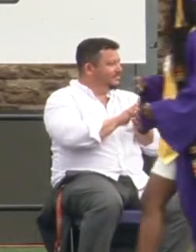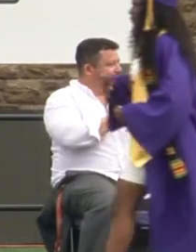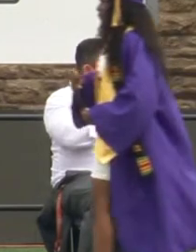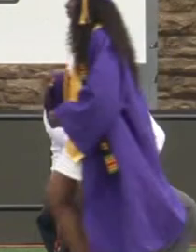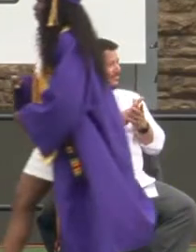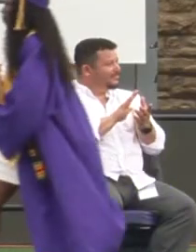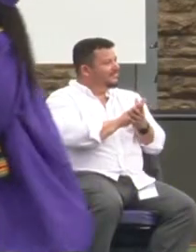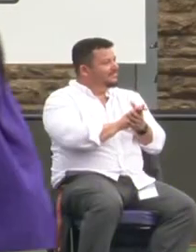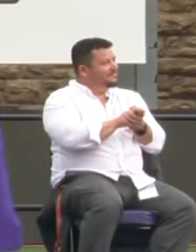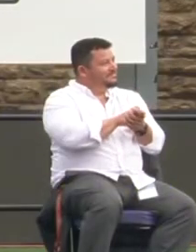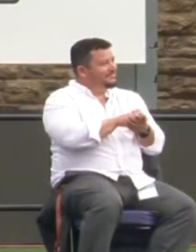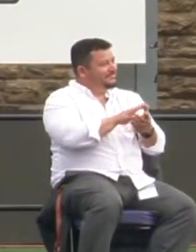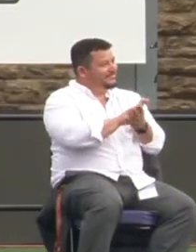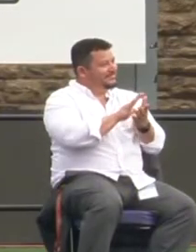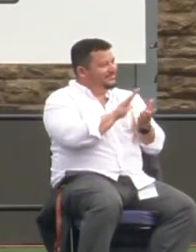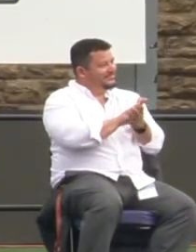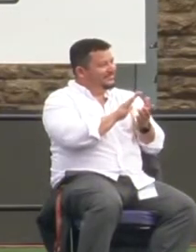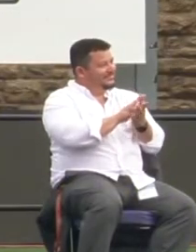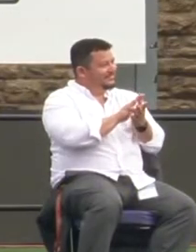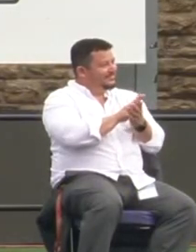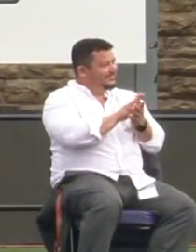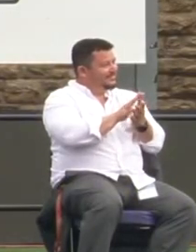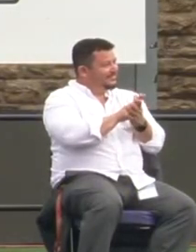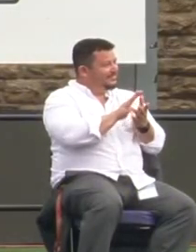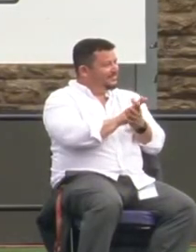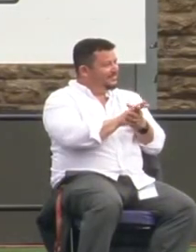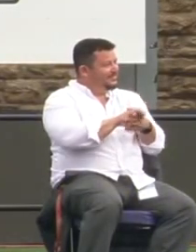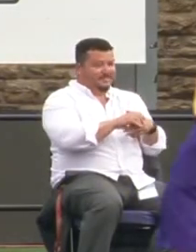Shahid Ahmad.